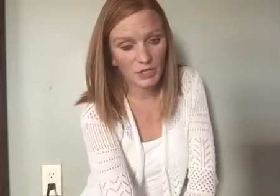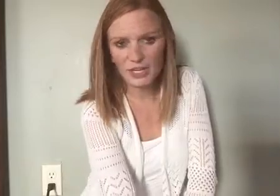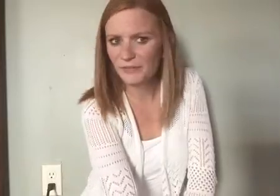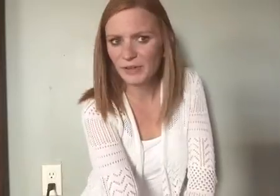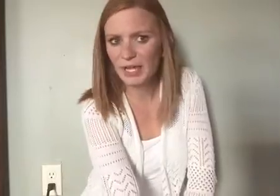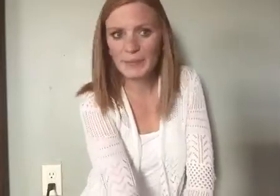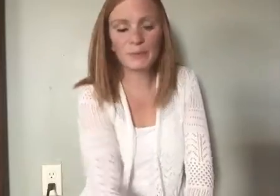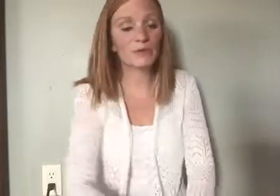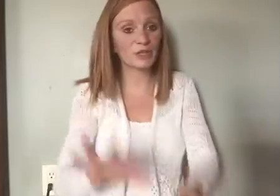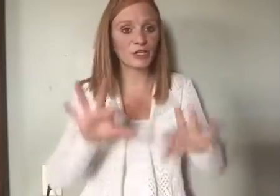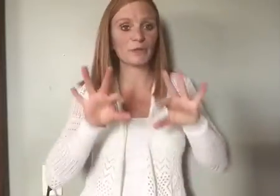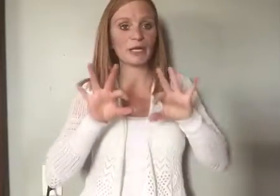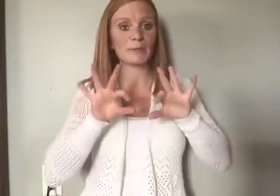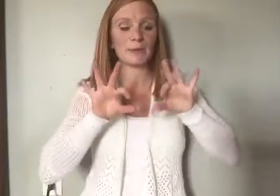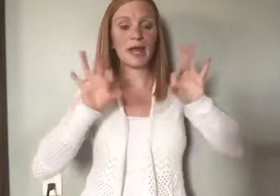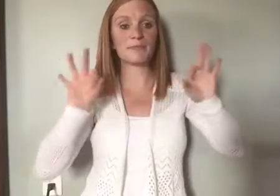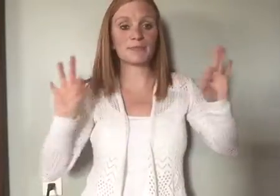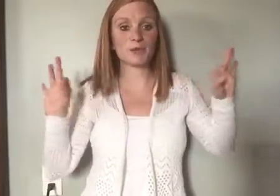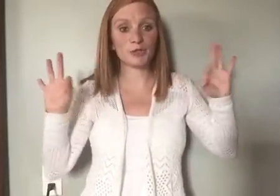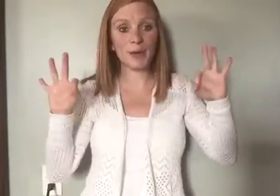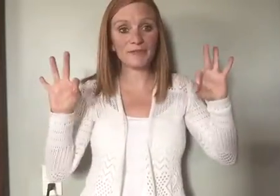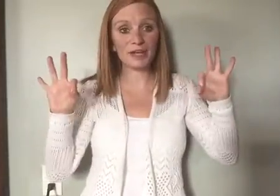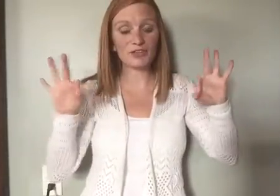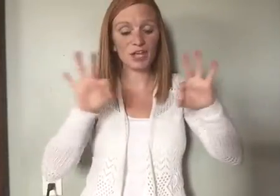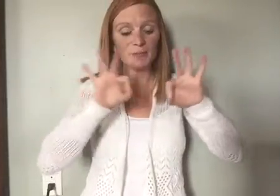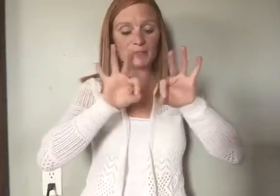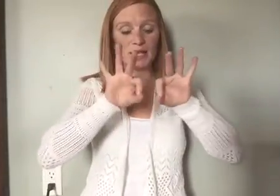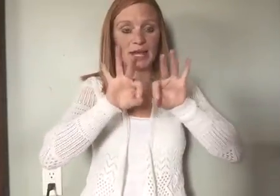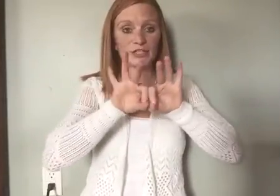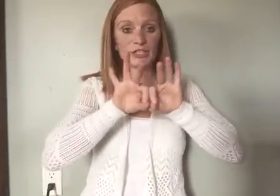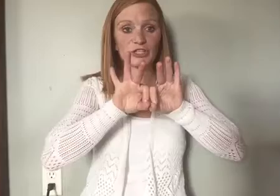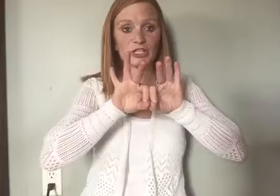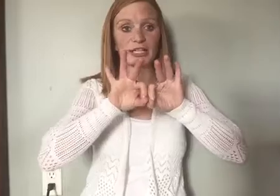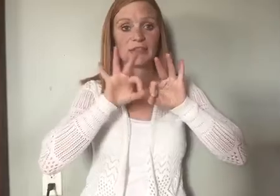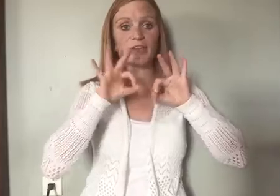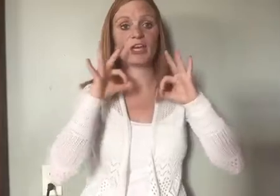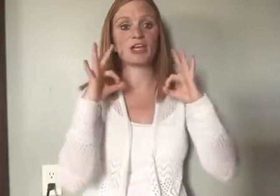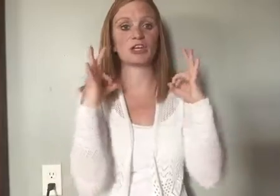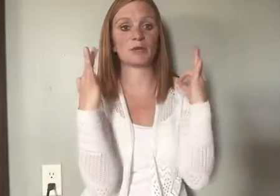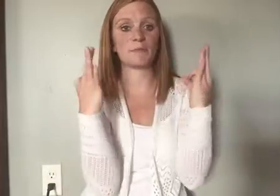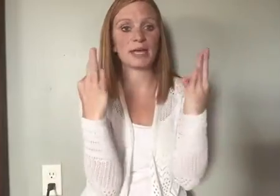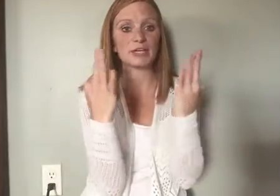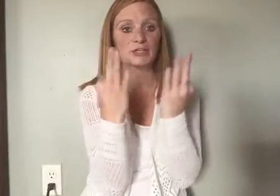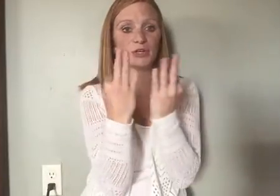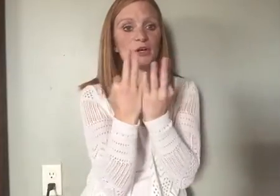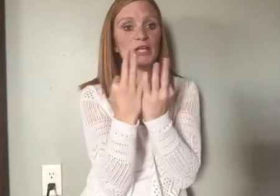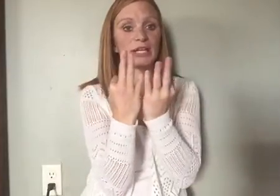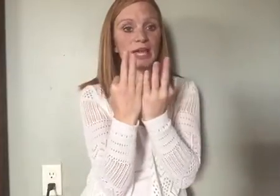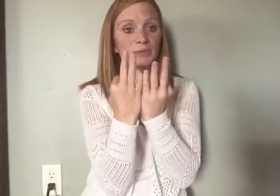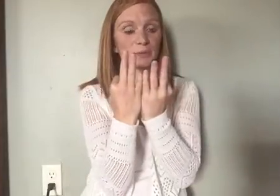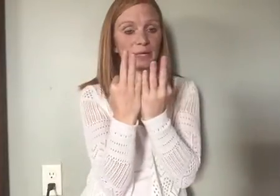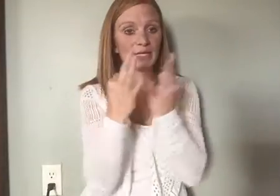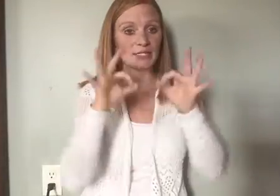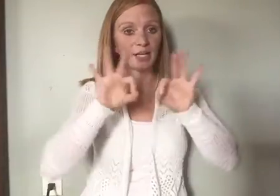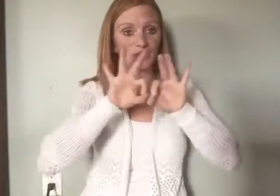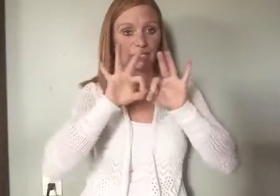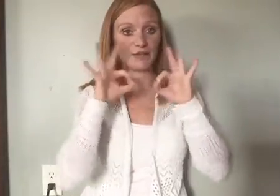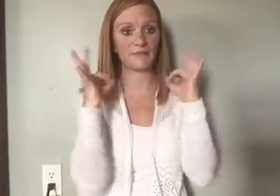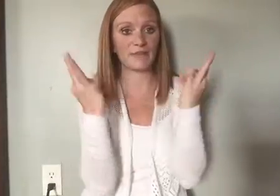I feel like maybe we've learned already, maybe not. So two F-hand shapes, hands are going to start together. You're going to make a circle and end with pinkies touching,